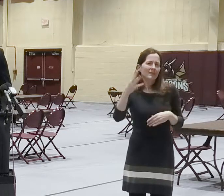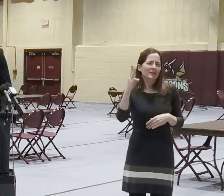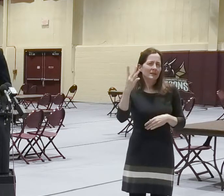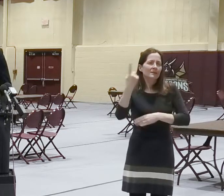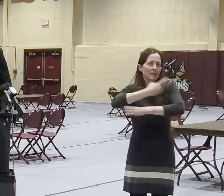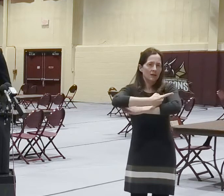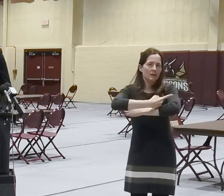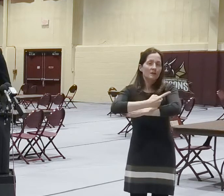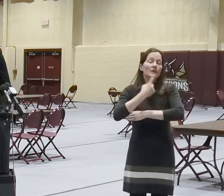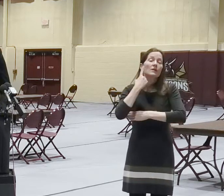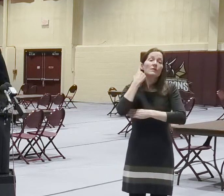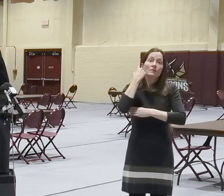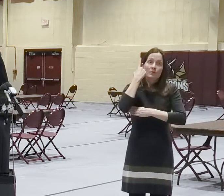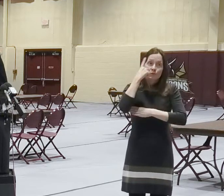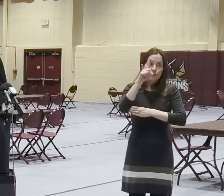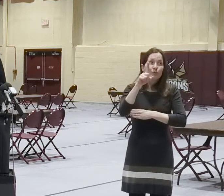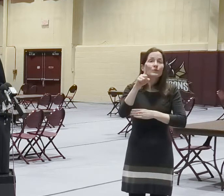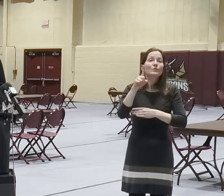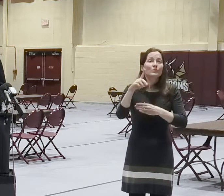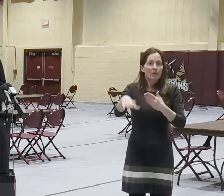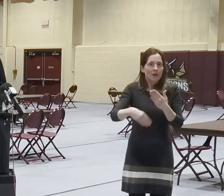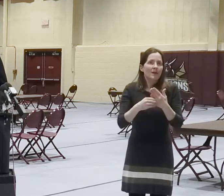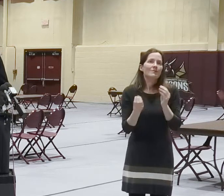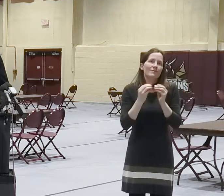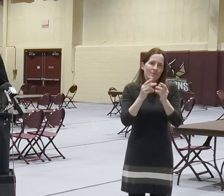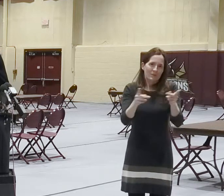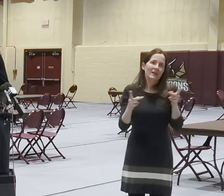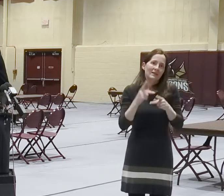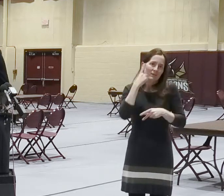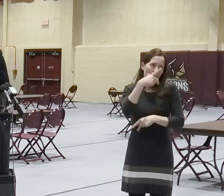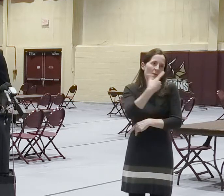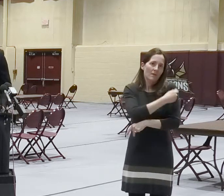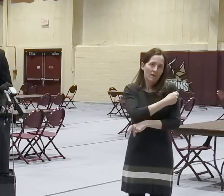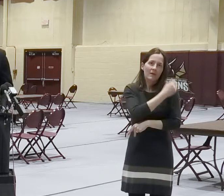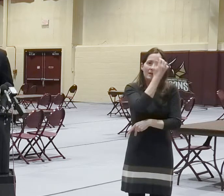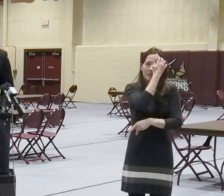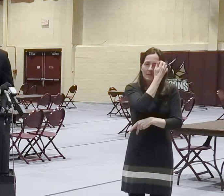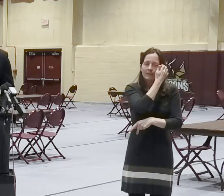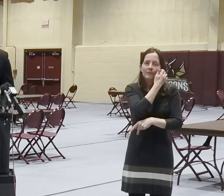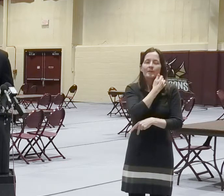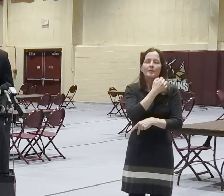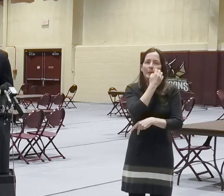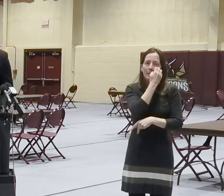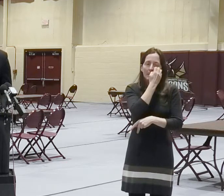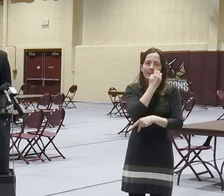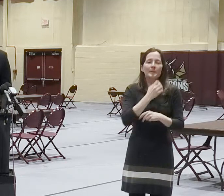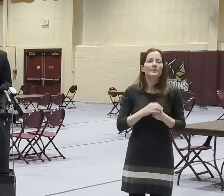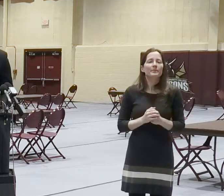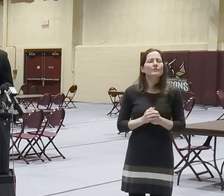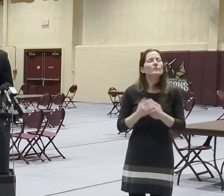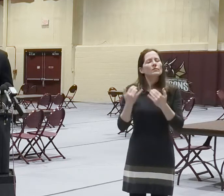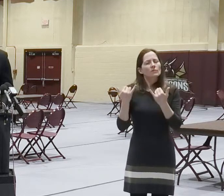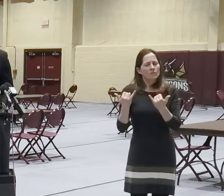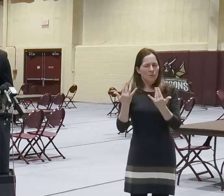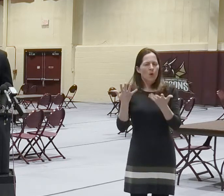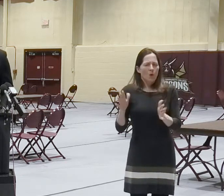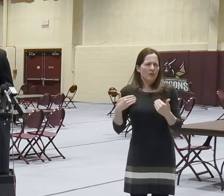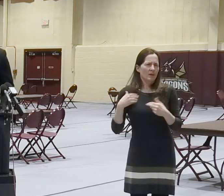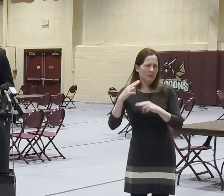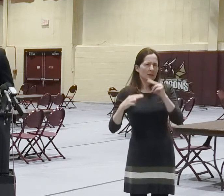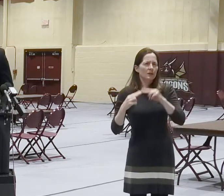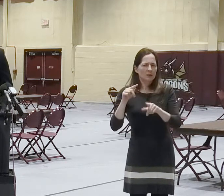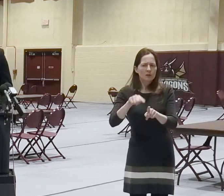further support our expansion. While our current operation can accommodate the current level of supply given from the